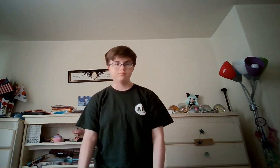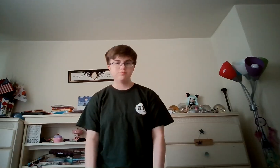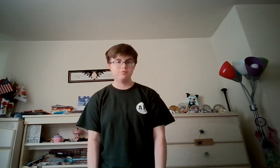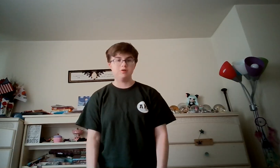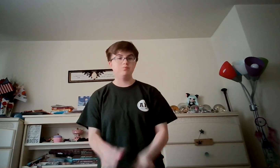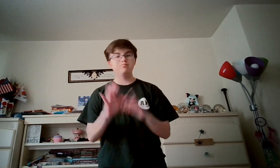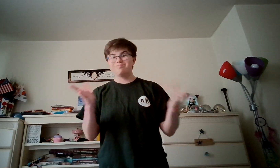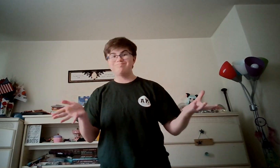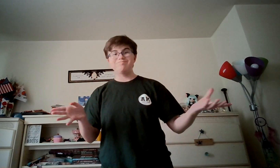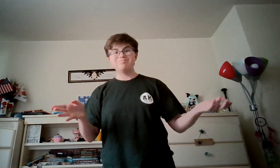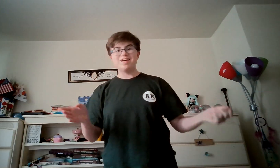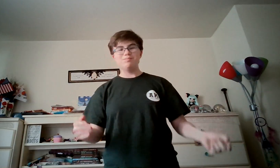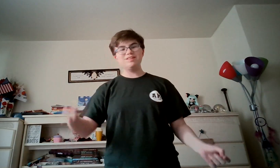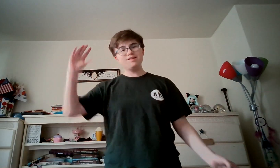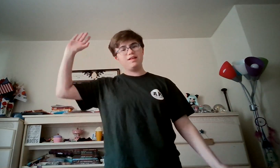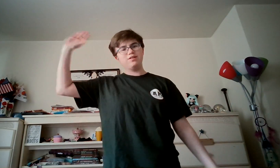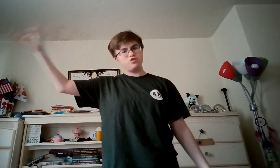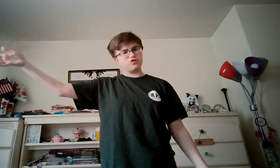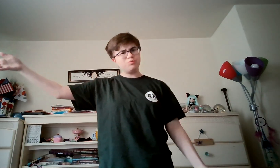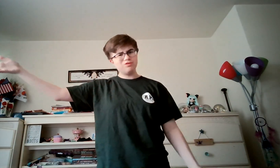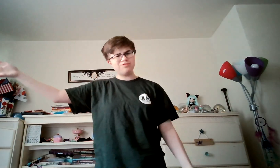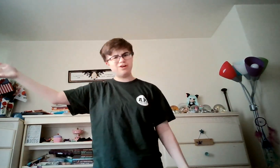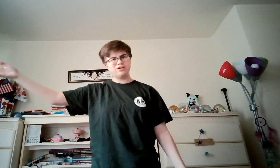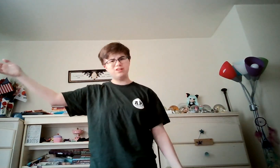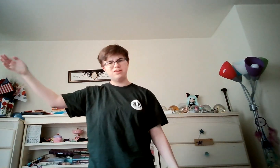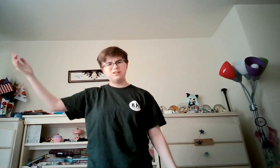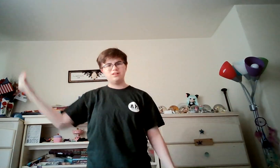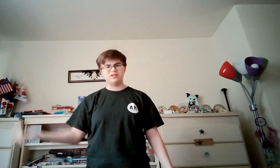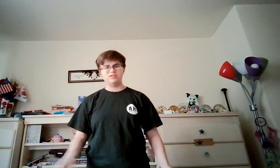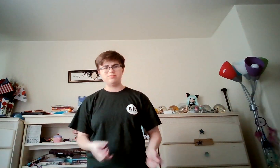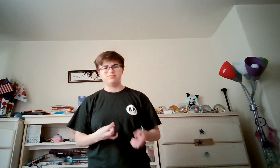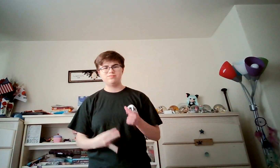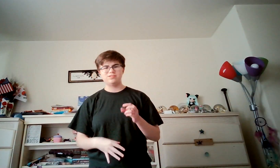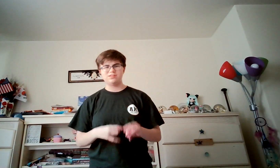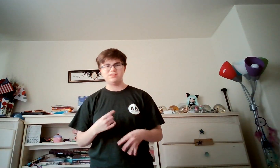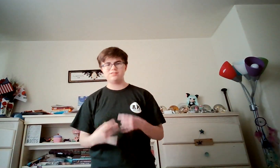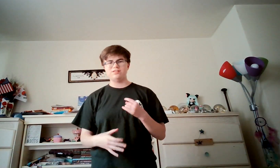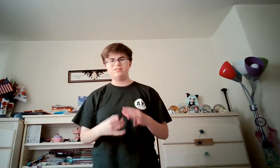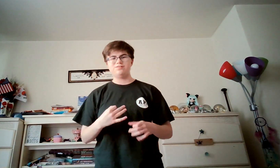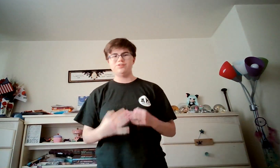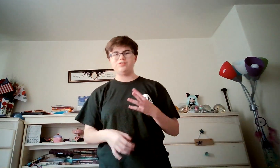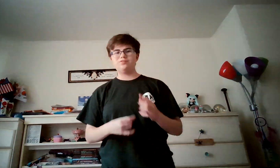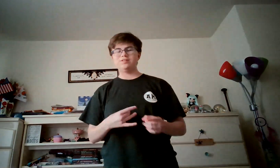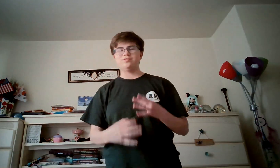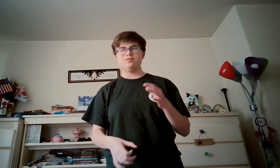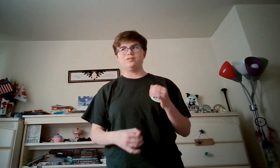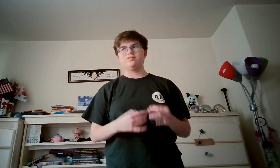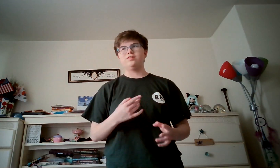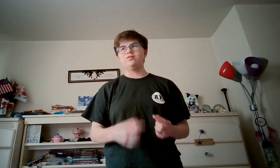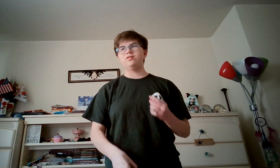So besides like super far, she's the furthest away, so I like to see her a lot.